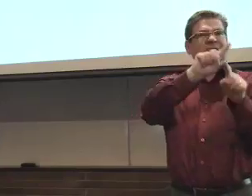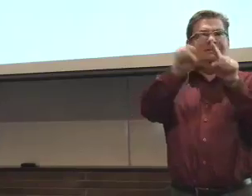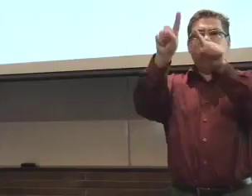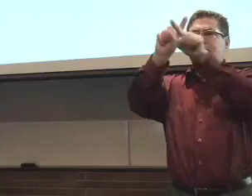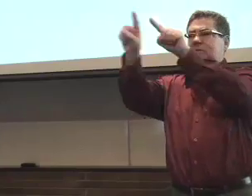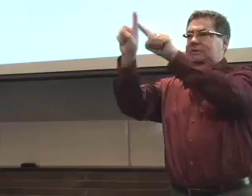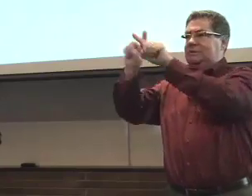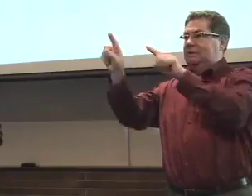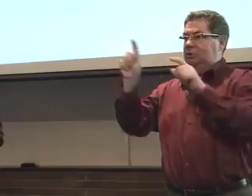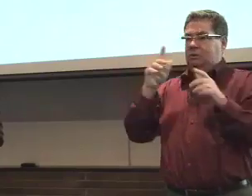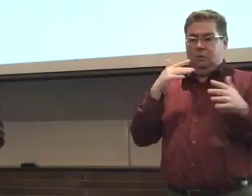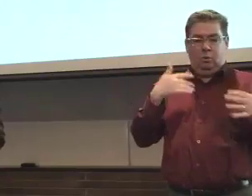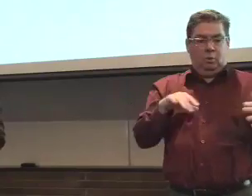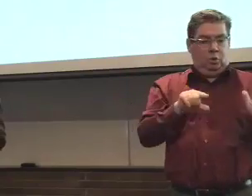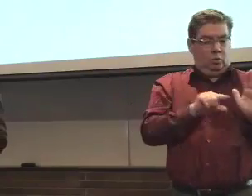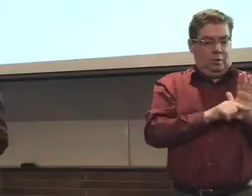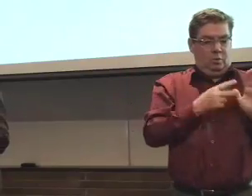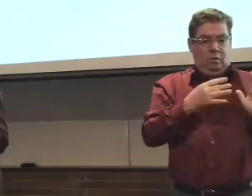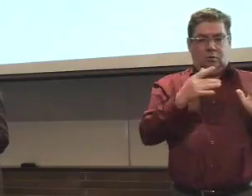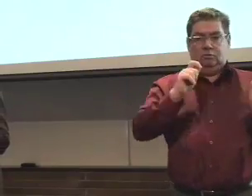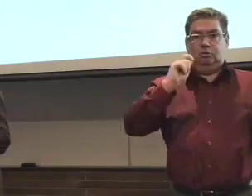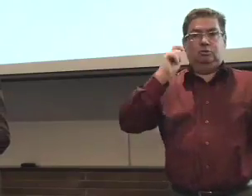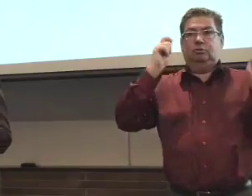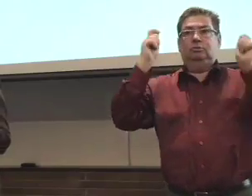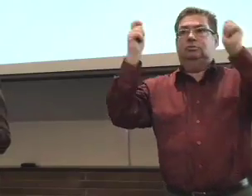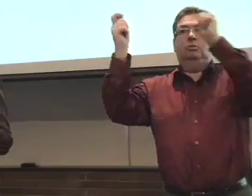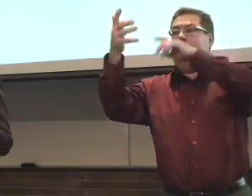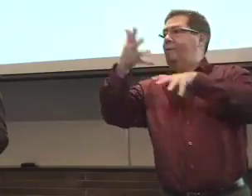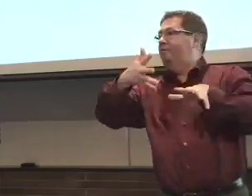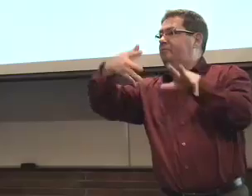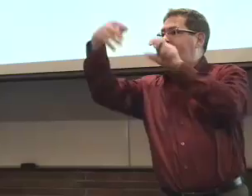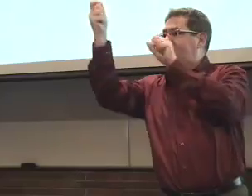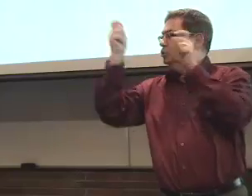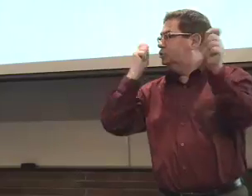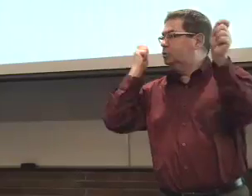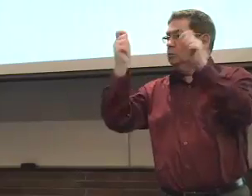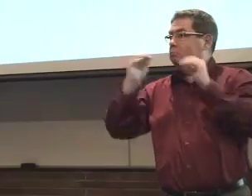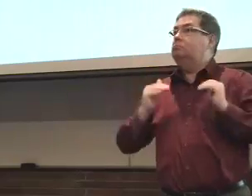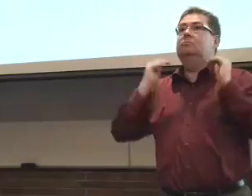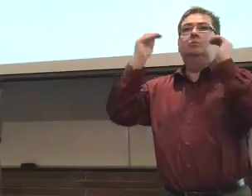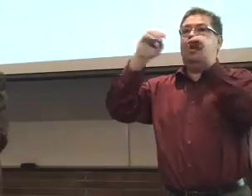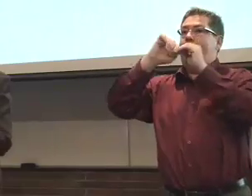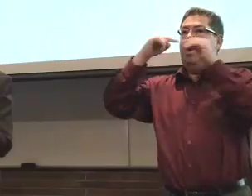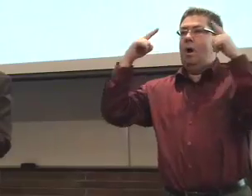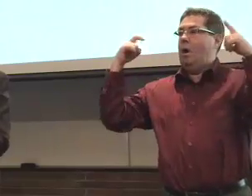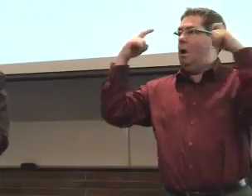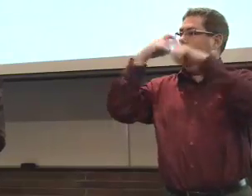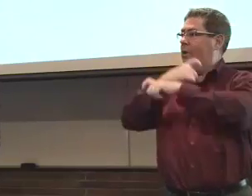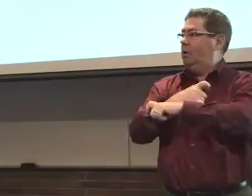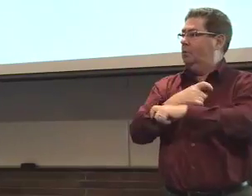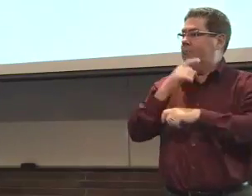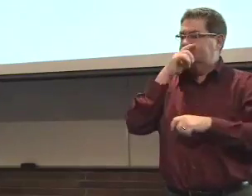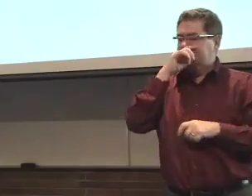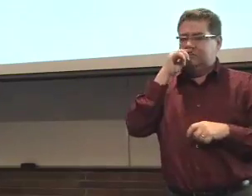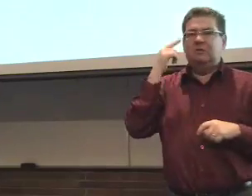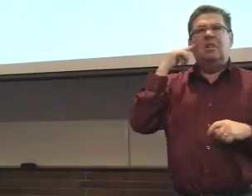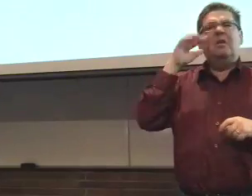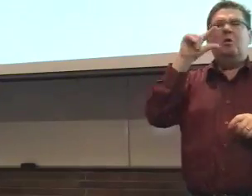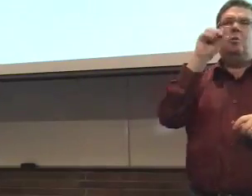fast, you will be amazed at what the different grade levels look like. Because it sounds like, fourth grade, well, that doesn't sound too